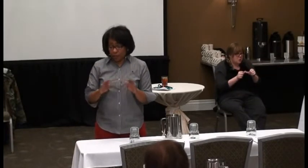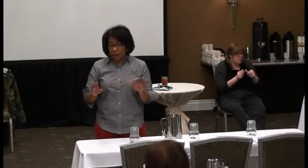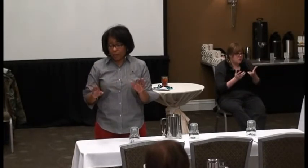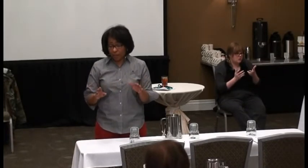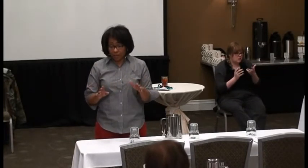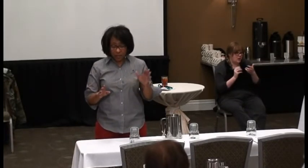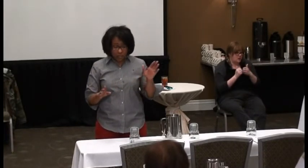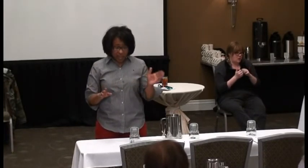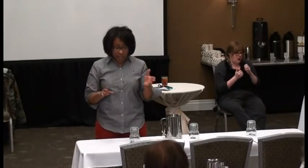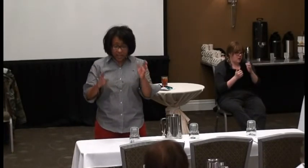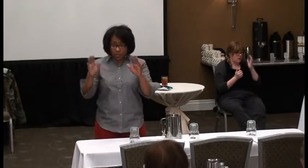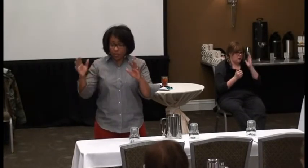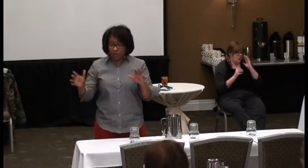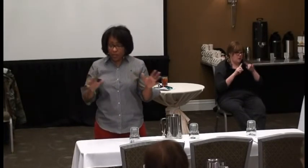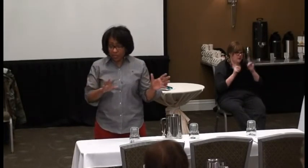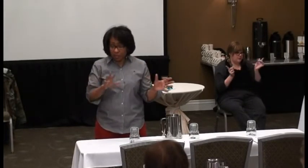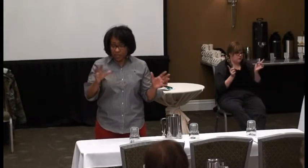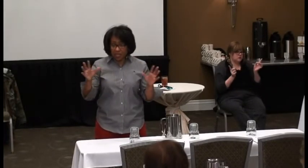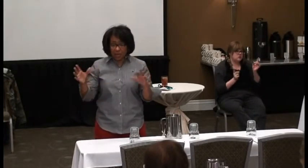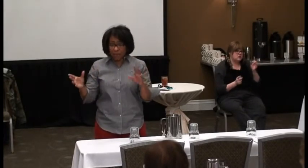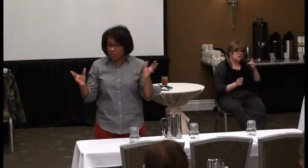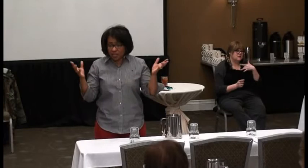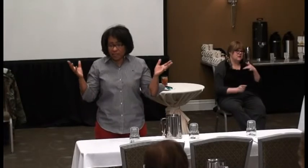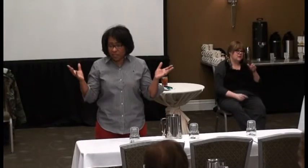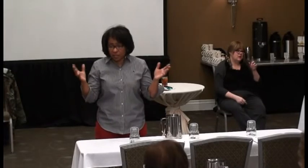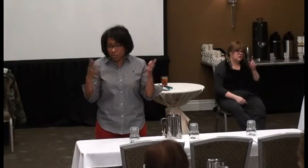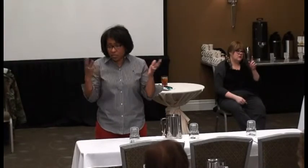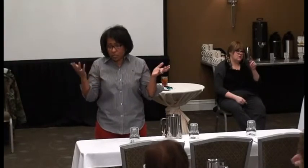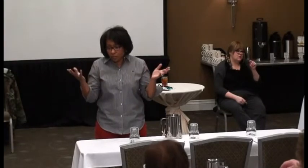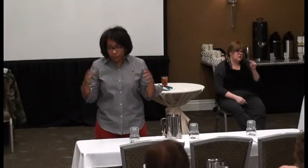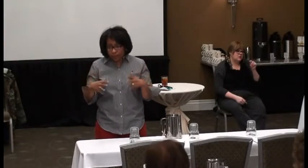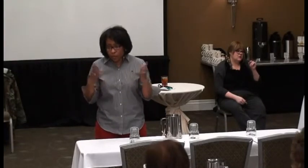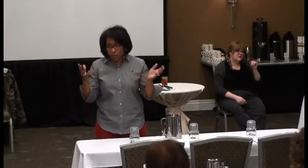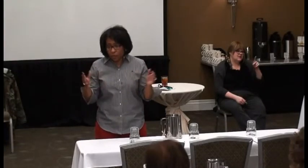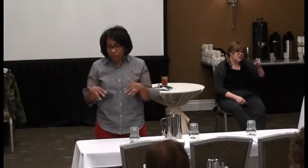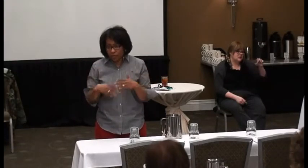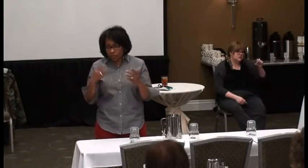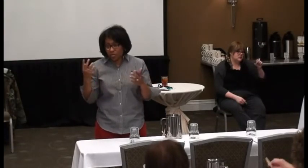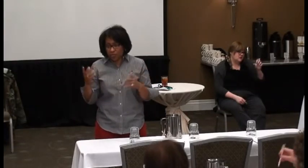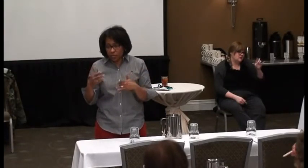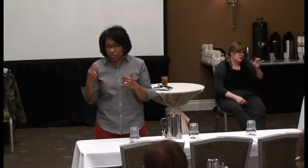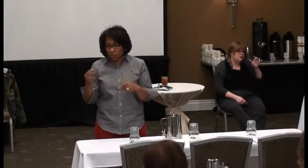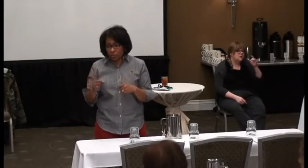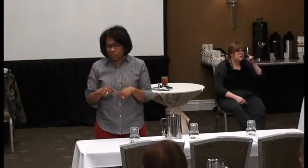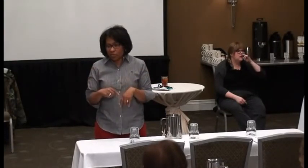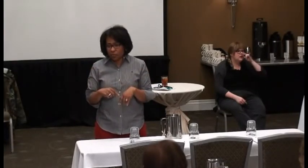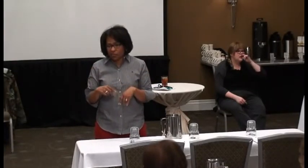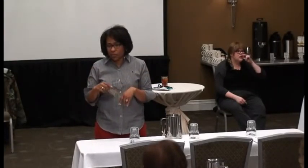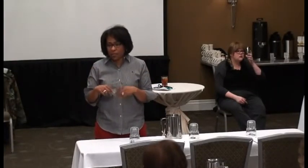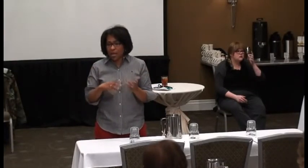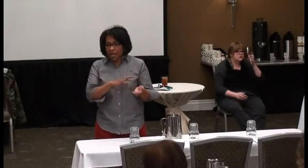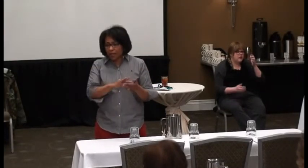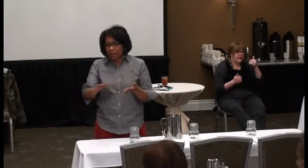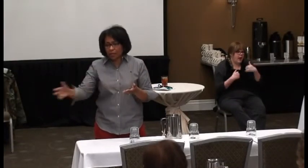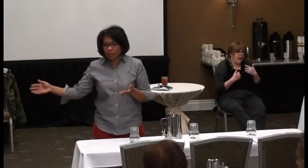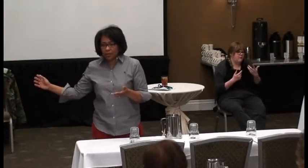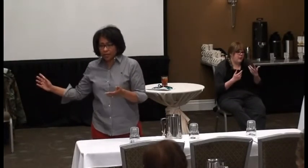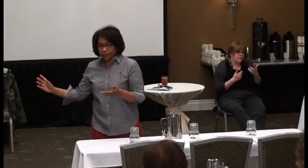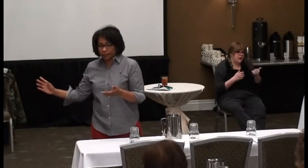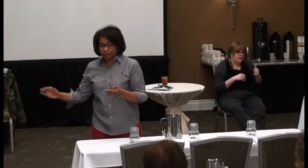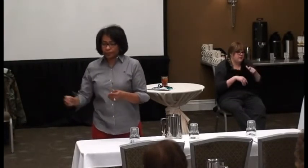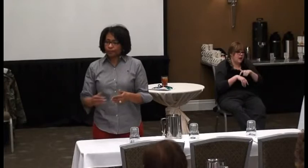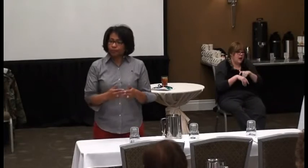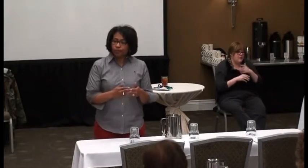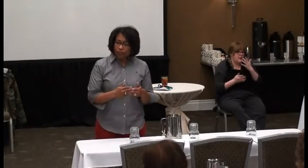really prominent in kids about 8 to 12. That's the peak time. Kids can have tics. They just, all of a sudden they're sniffing and snorting or they're doing this, and then it goes